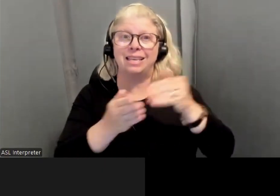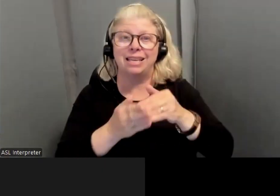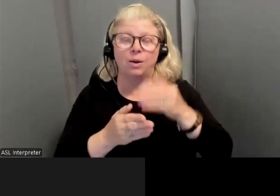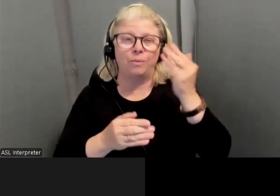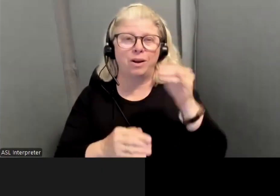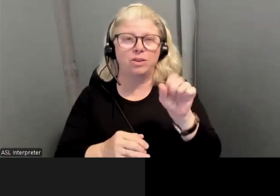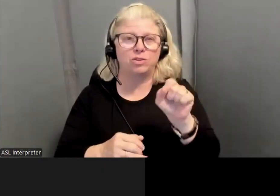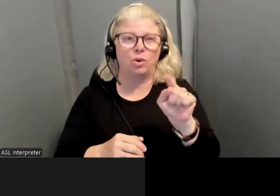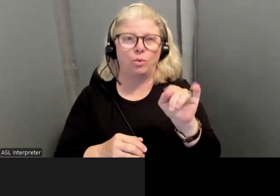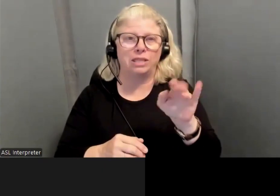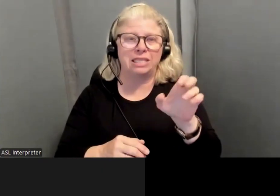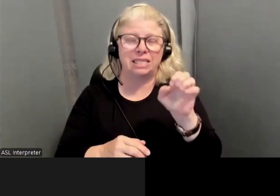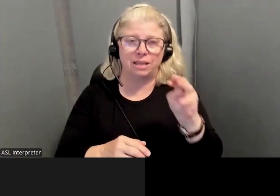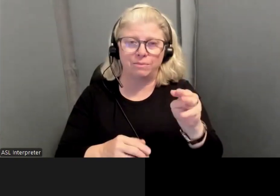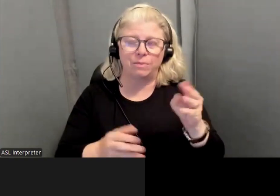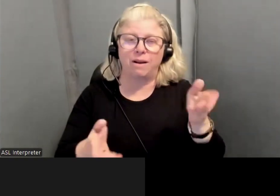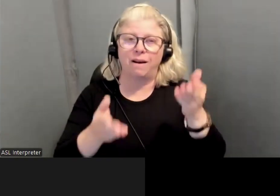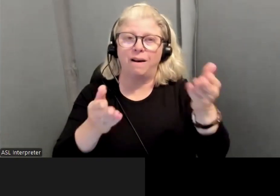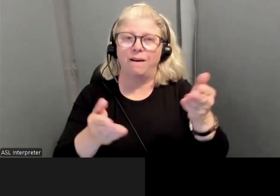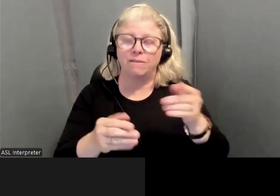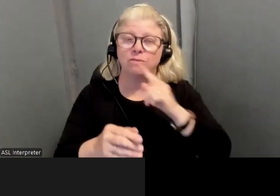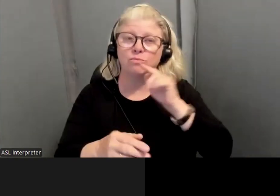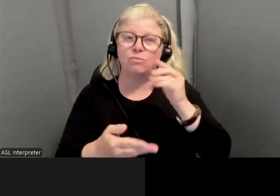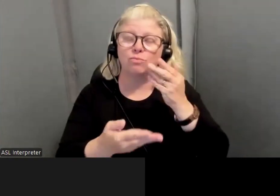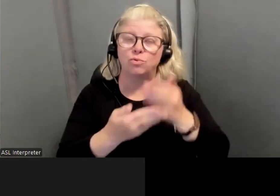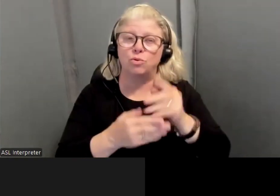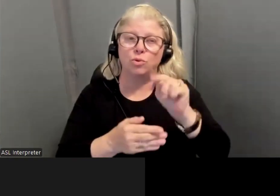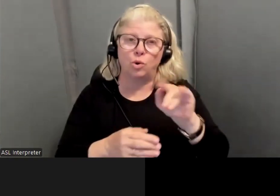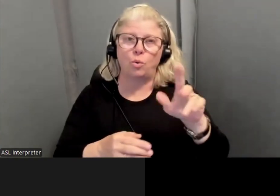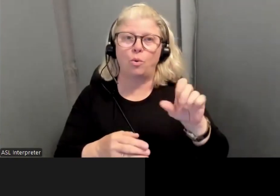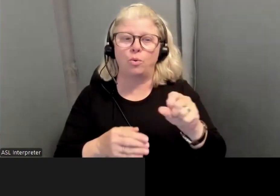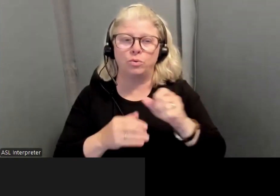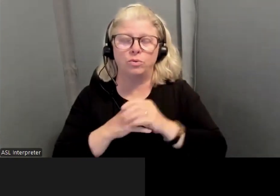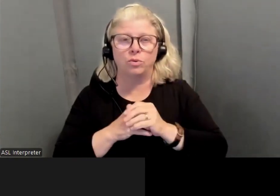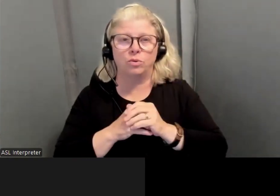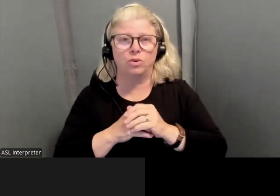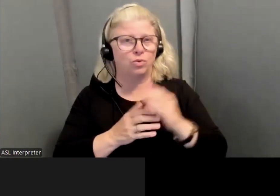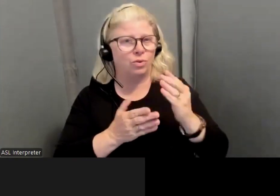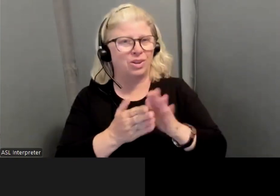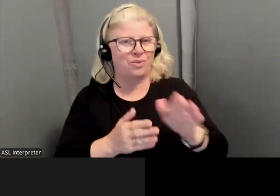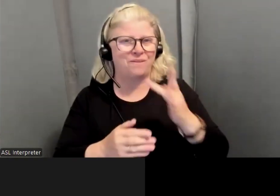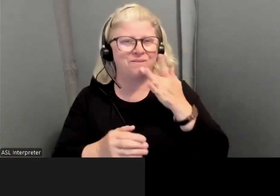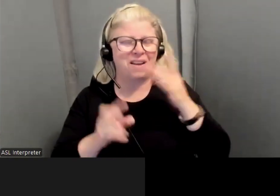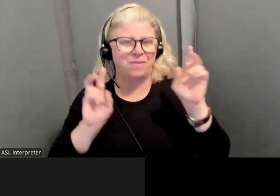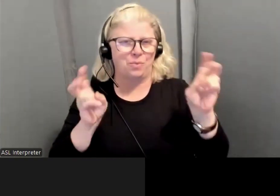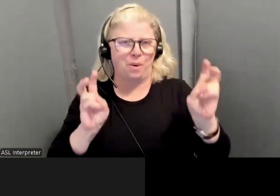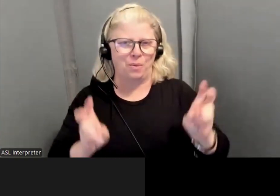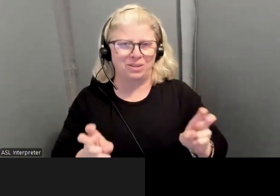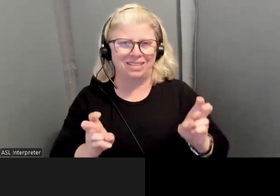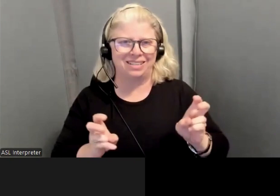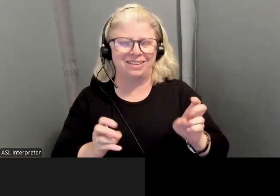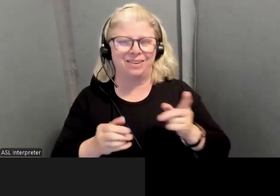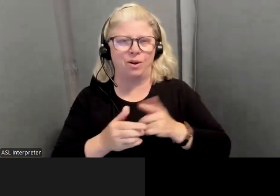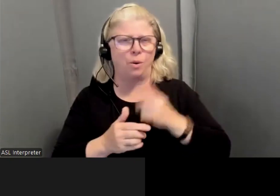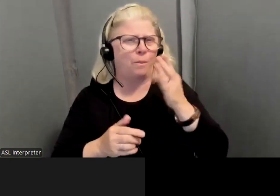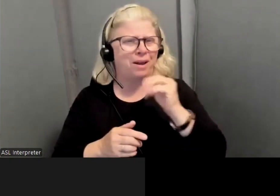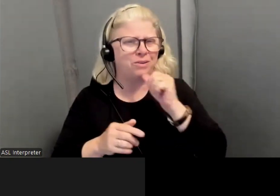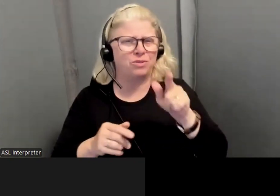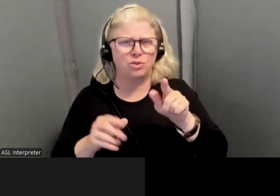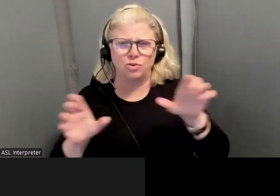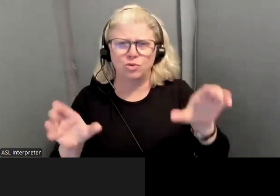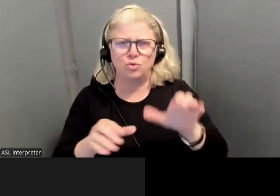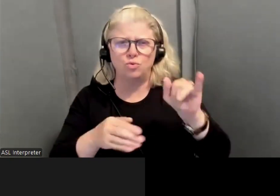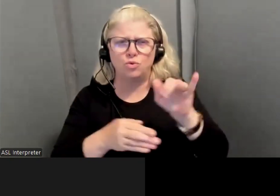Stoicism offers us these practical tools. So you listed your favorite ones. Why don't you do the